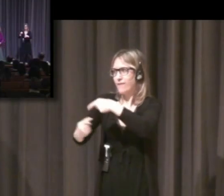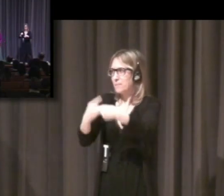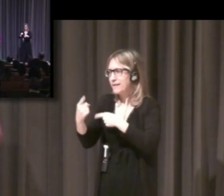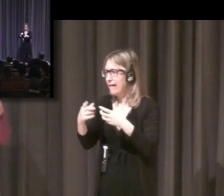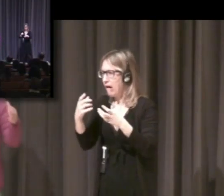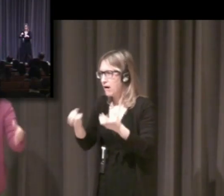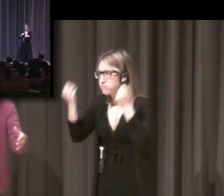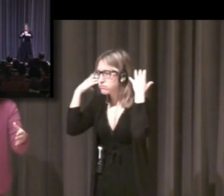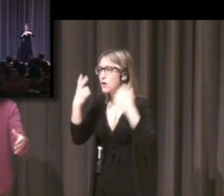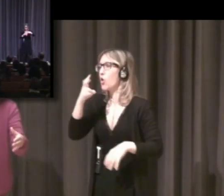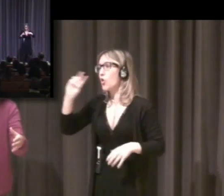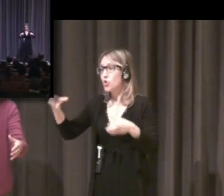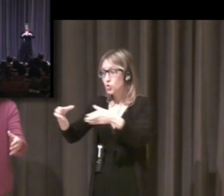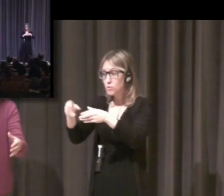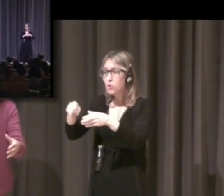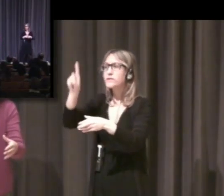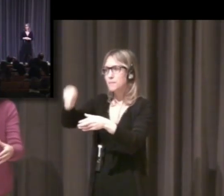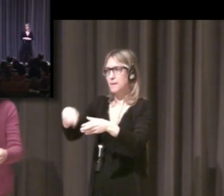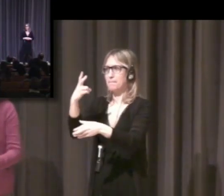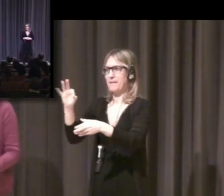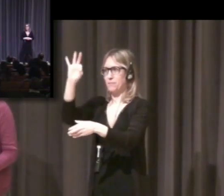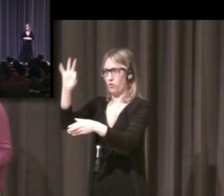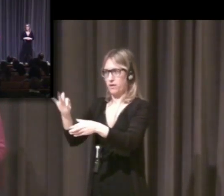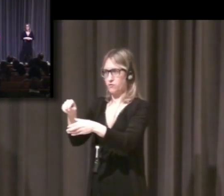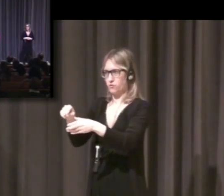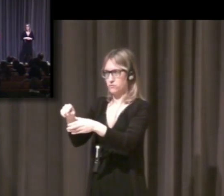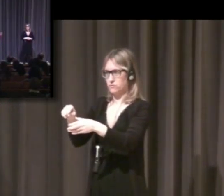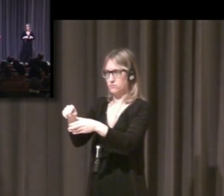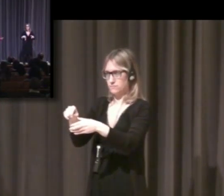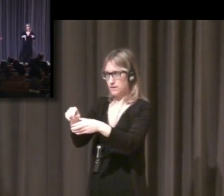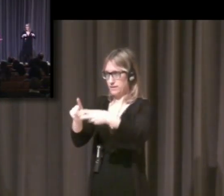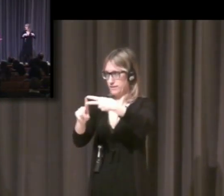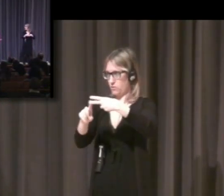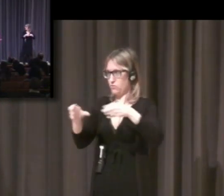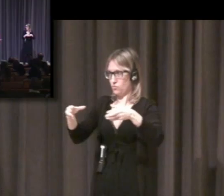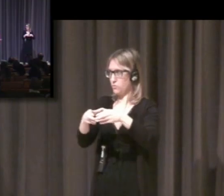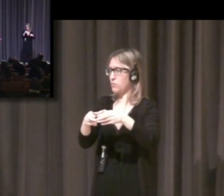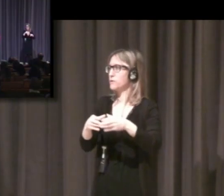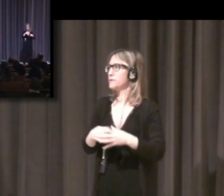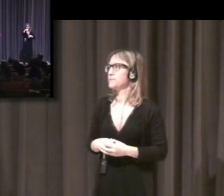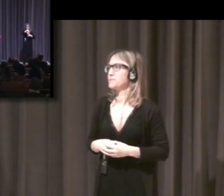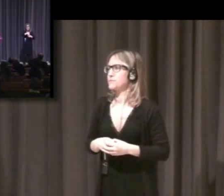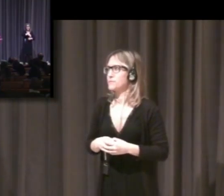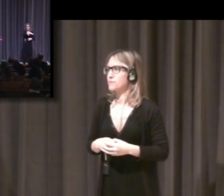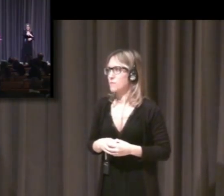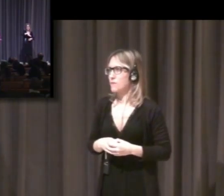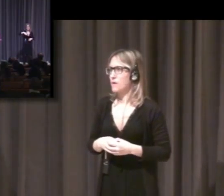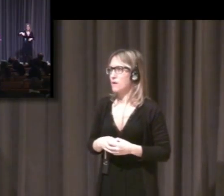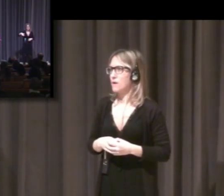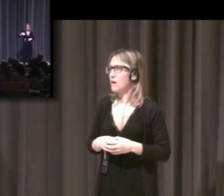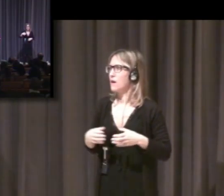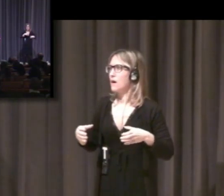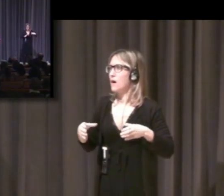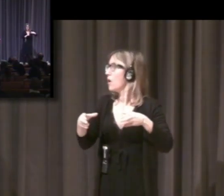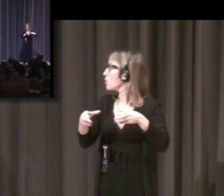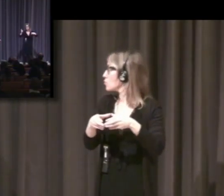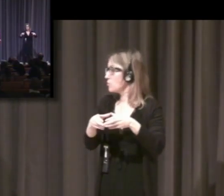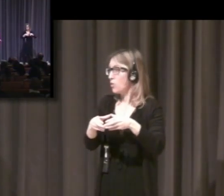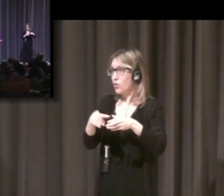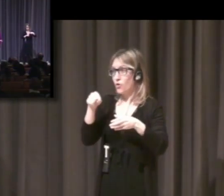The next group are kids who can't distinguish speech. They can't do that, but they